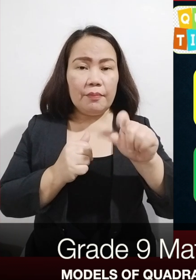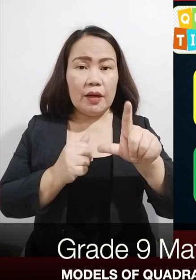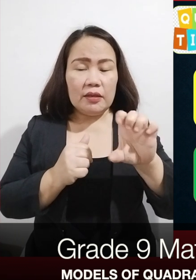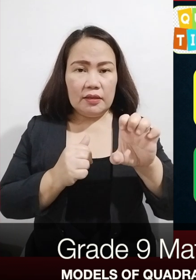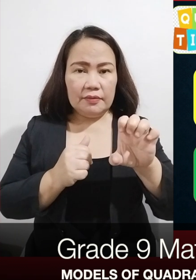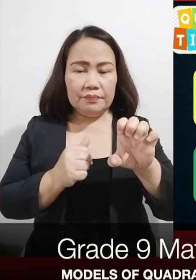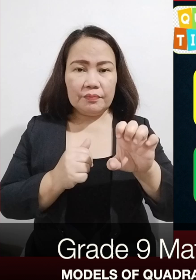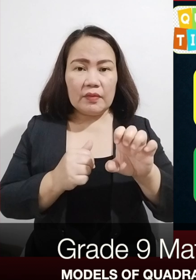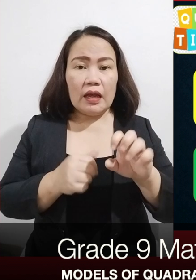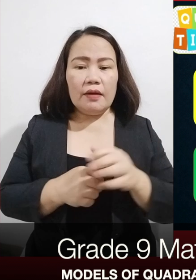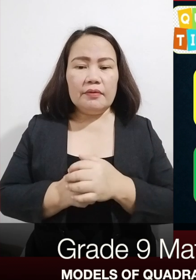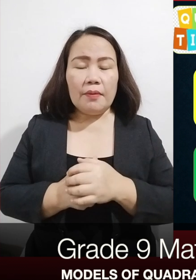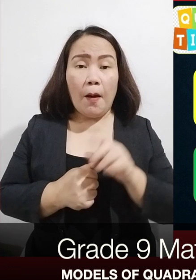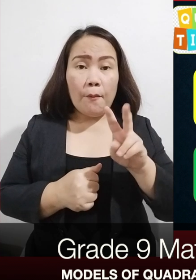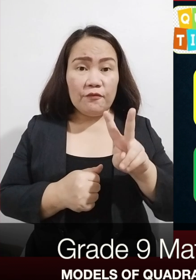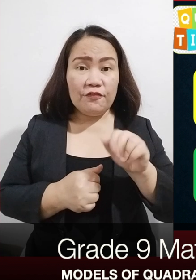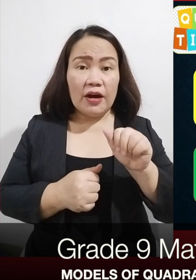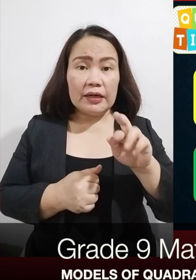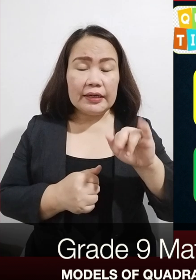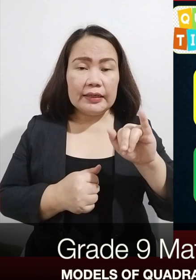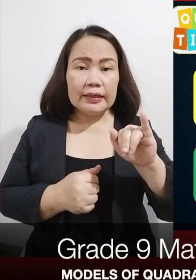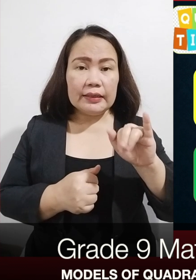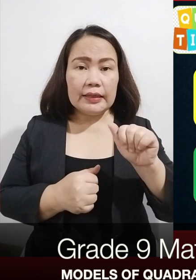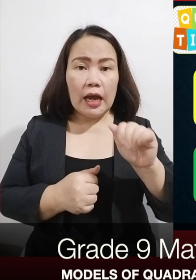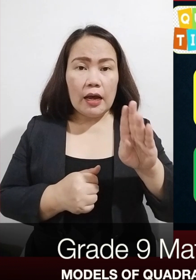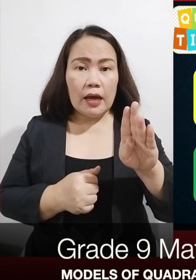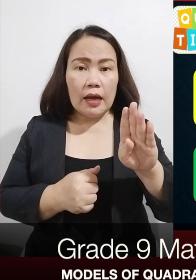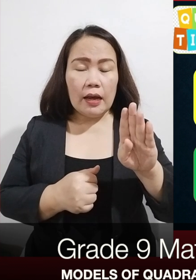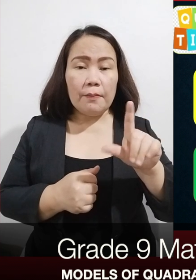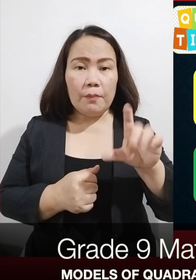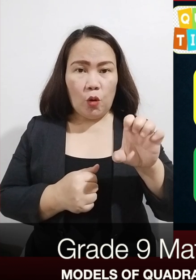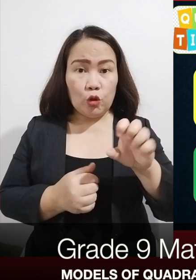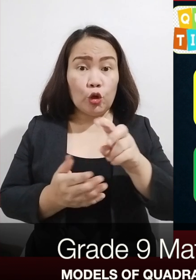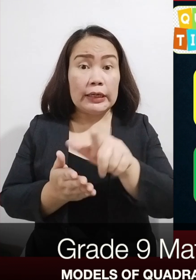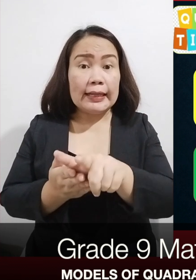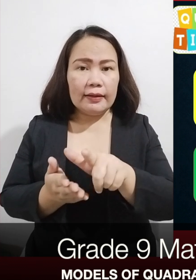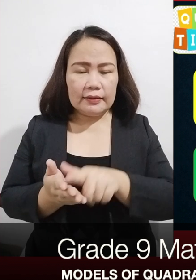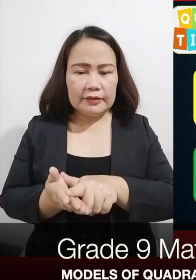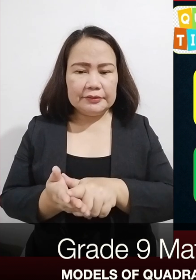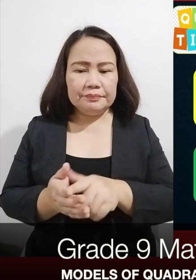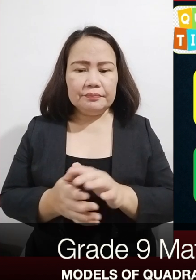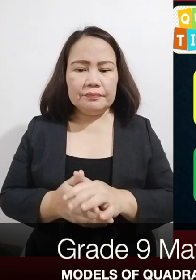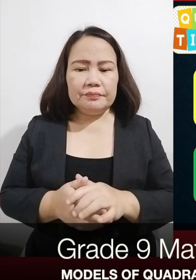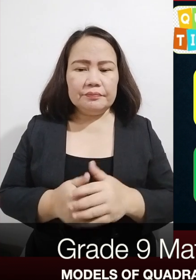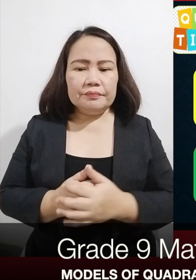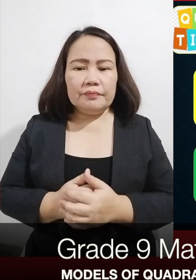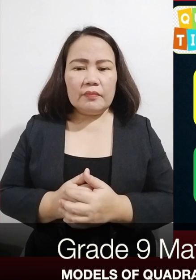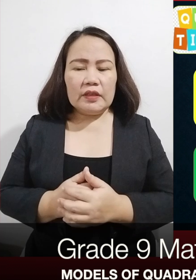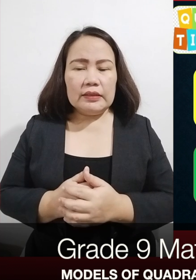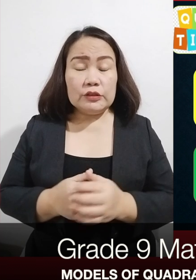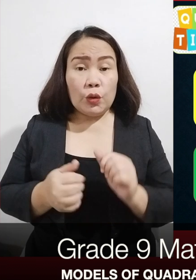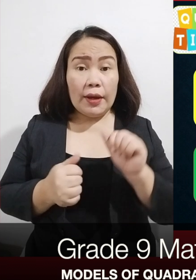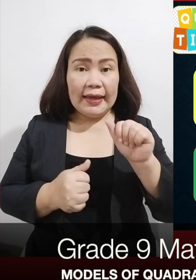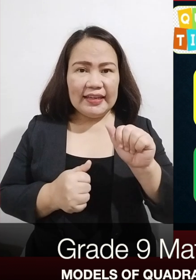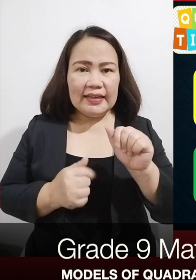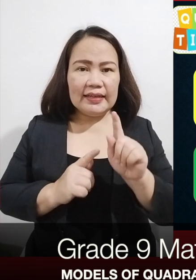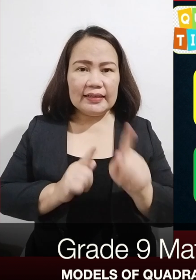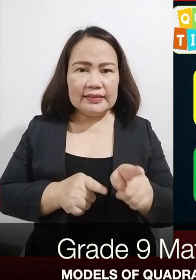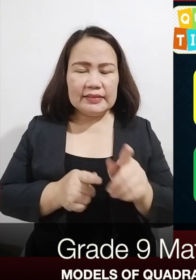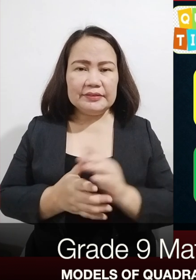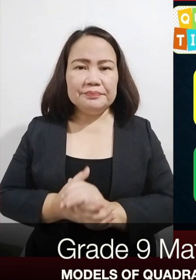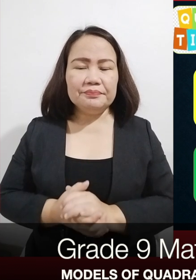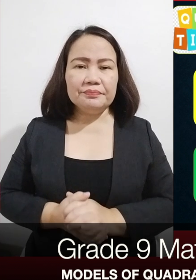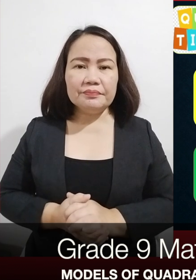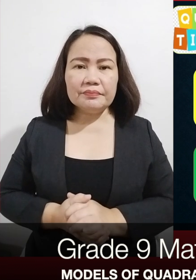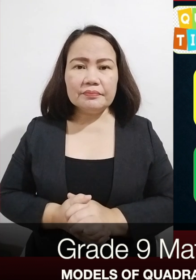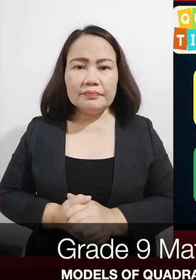nating degree, we are looking at the variable, yung degree ng variable natin. And then this one, hindi rin ito. Dun tayo lagi.